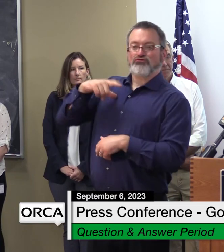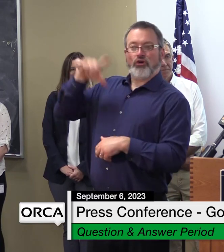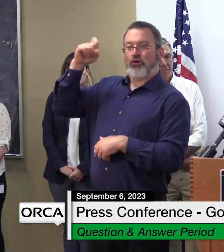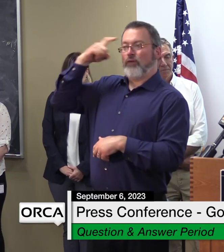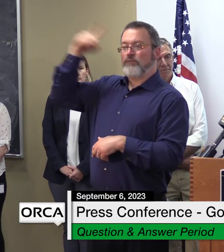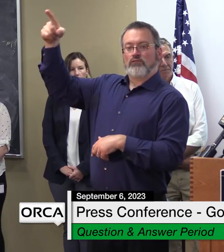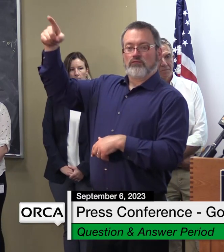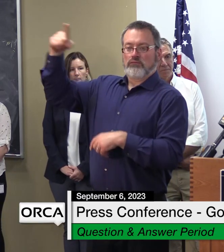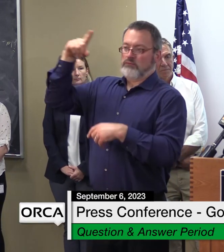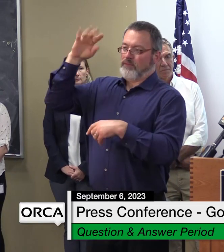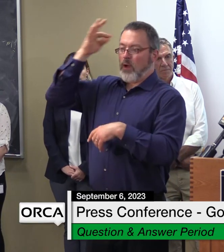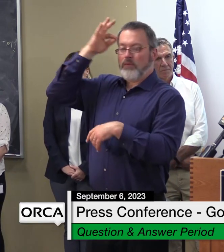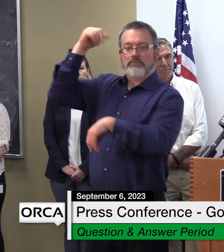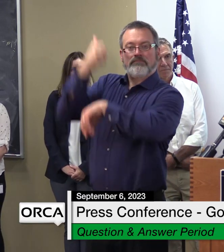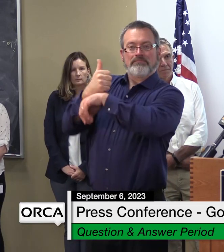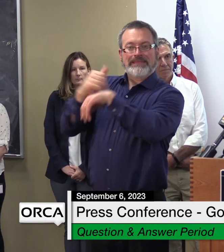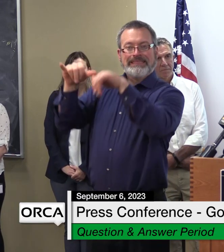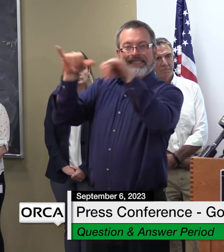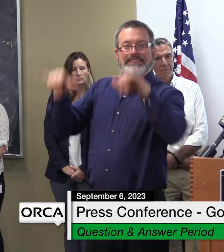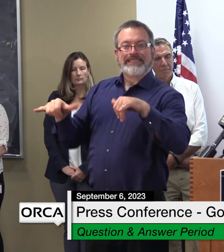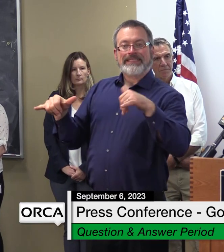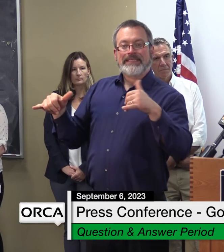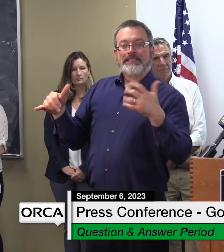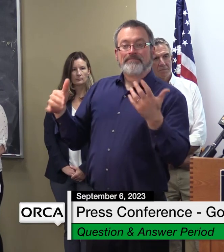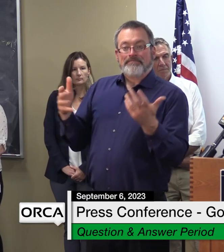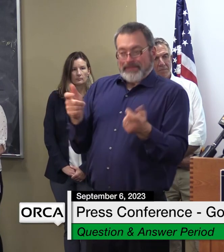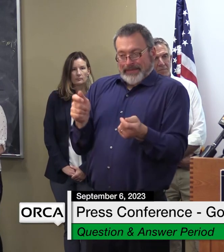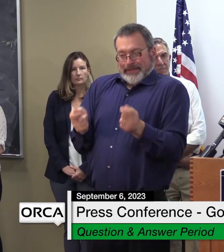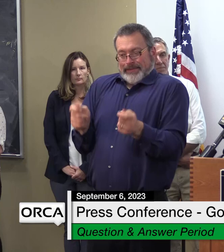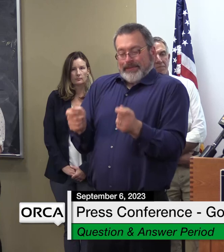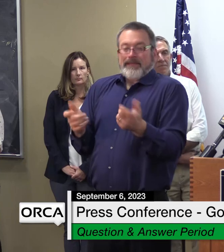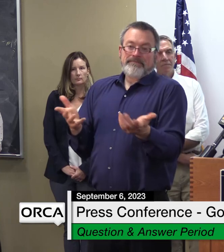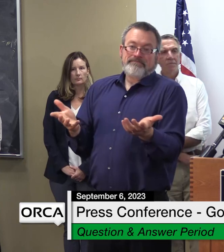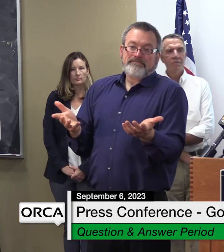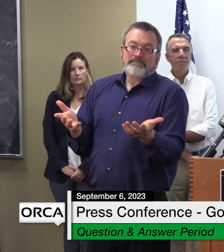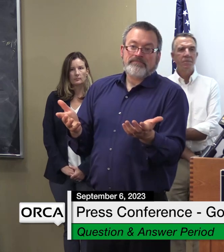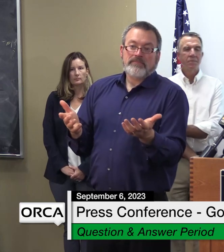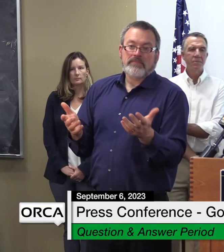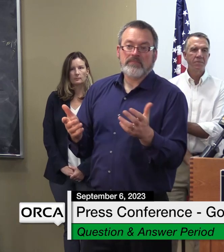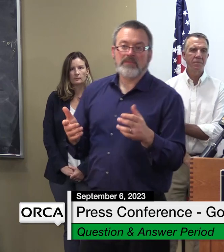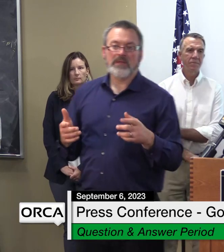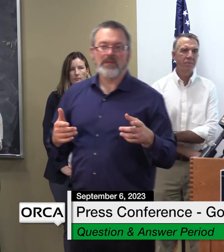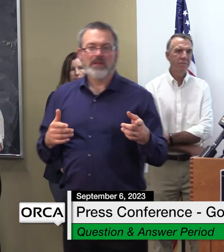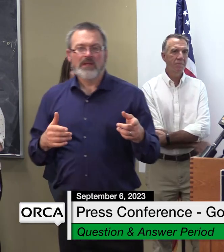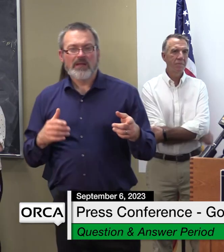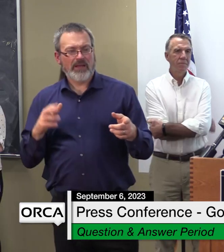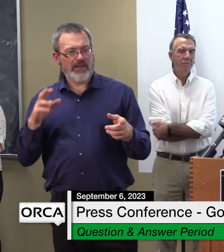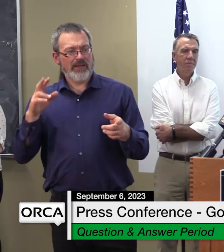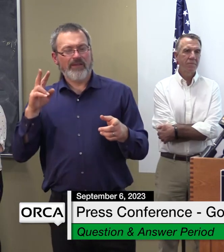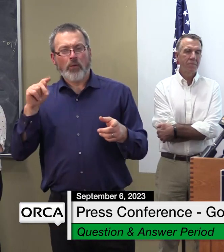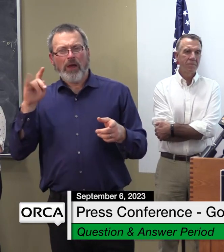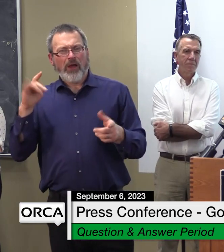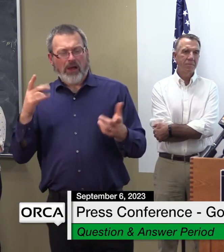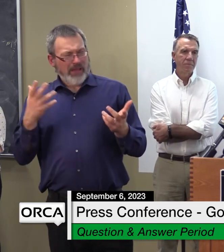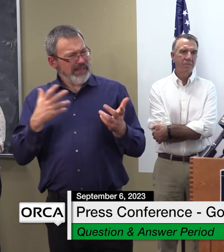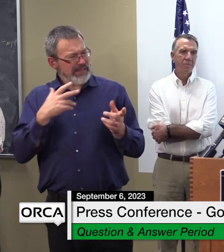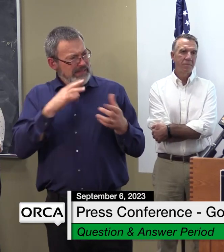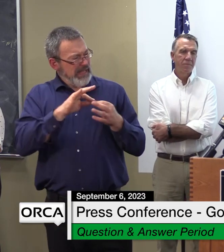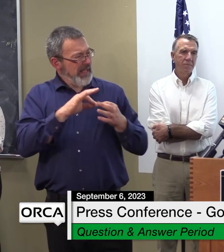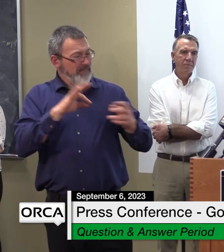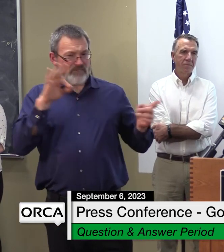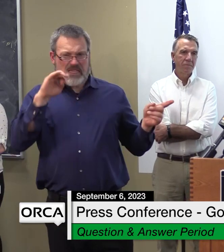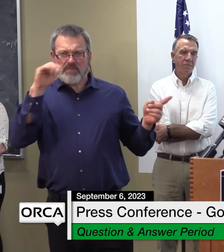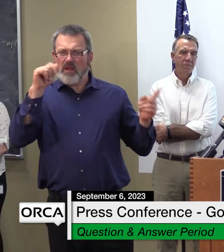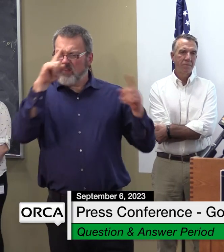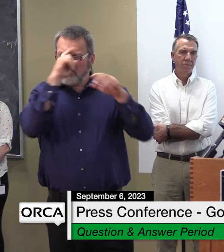to try to refine it. I mean, what does FEMA expect people to do if they can't get even, for even, like the